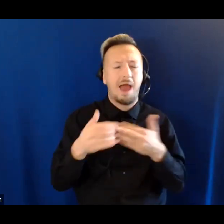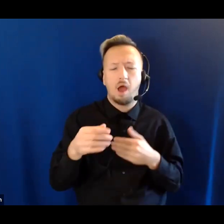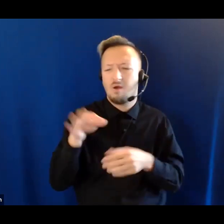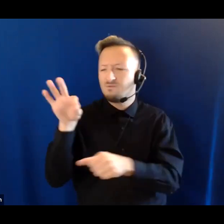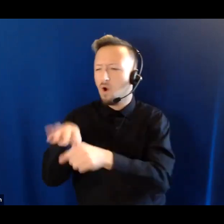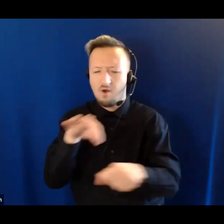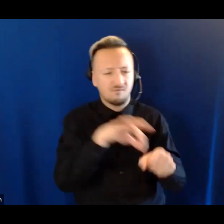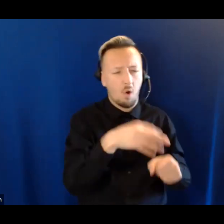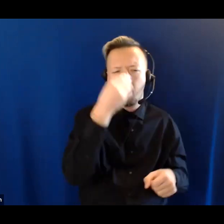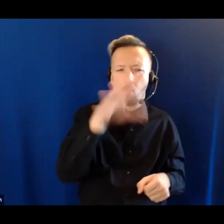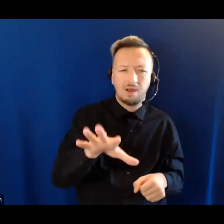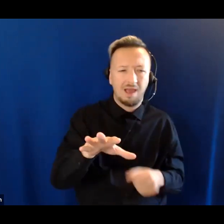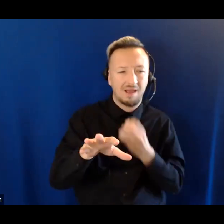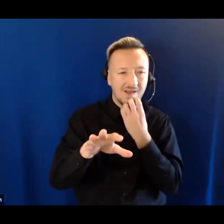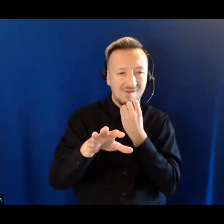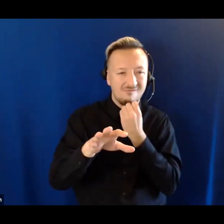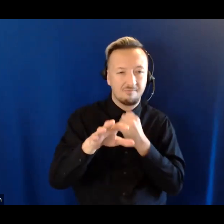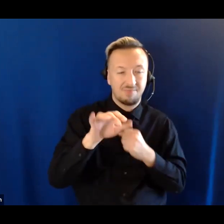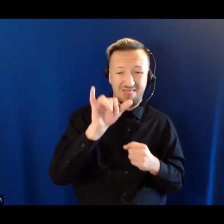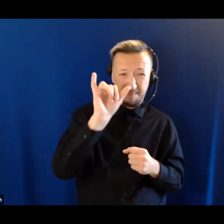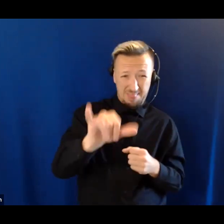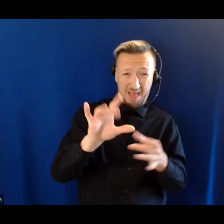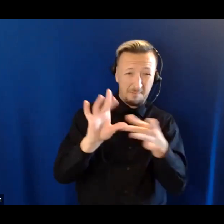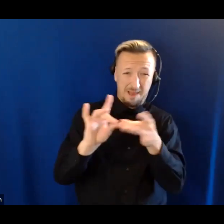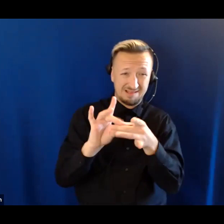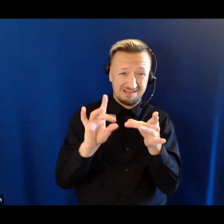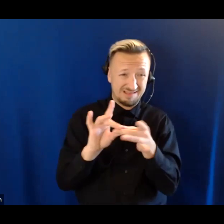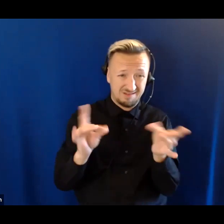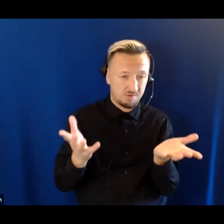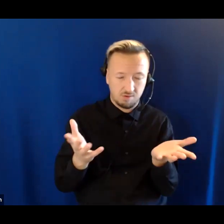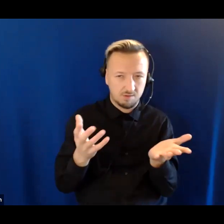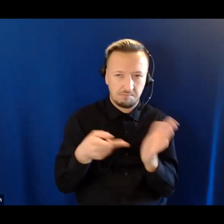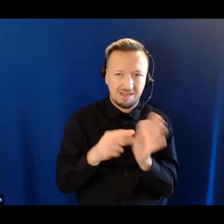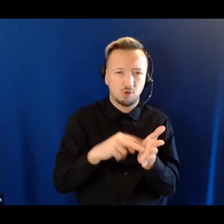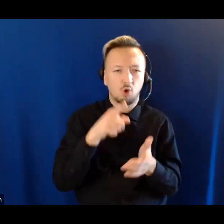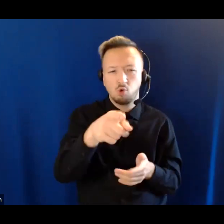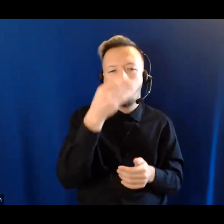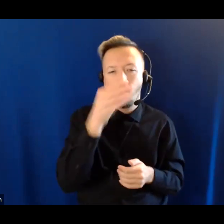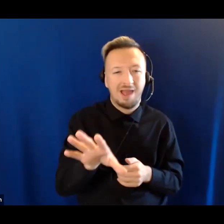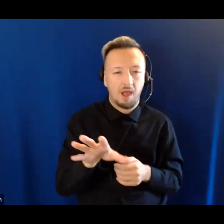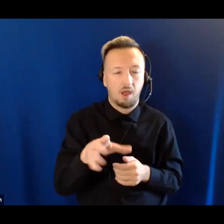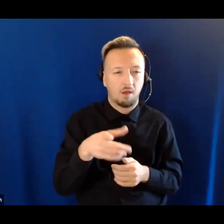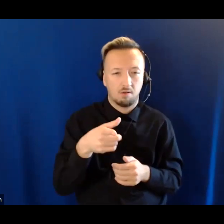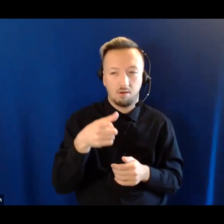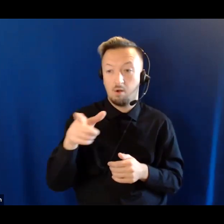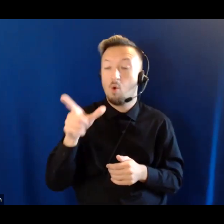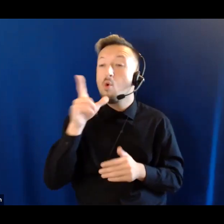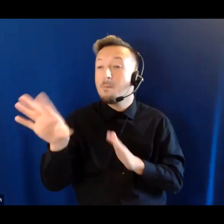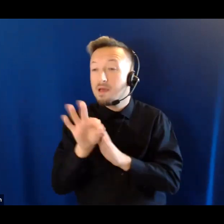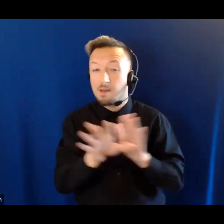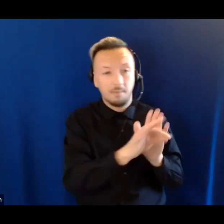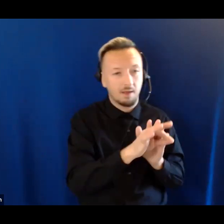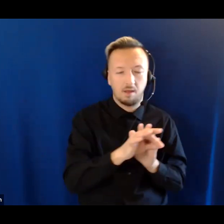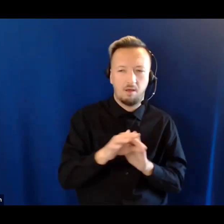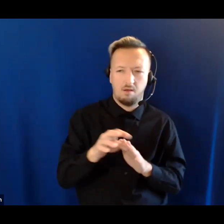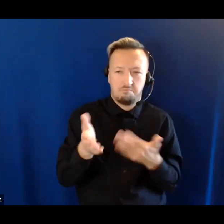want you to participate. That messaging to me just tells me like you literally don't care if whoever gets into office will continue the